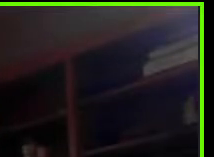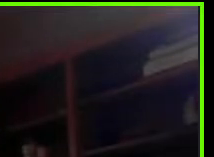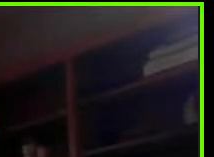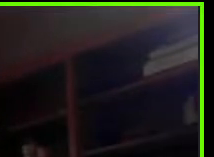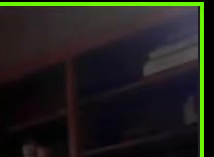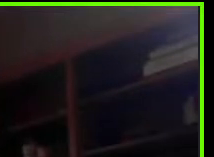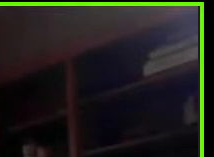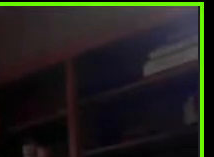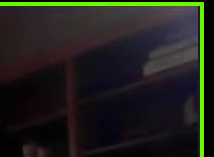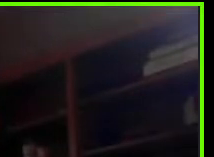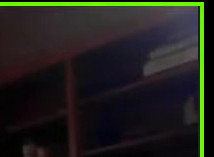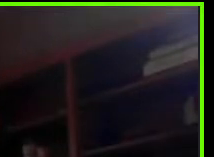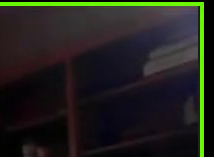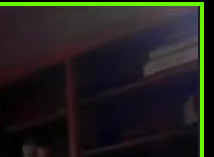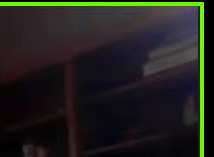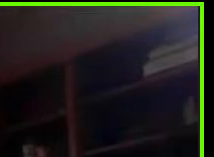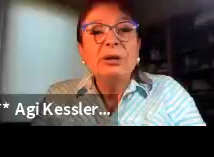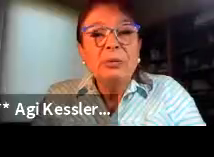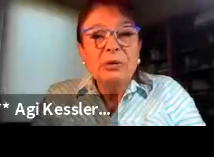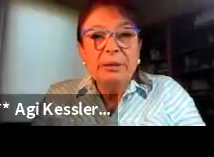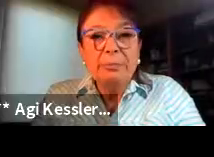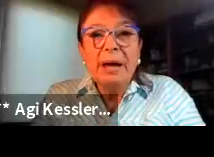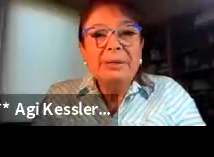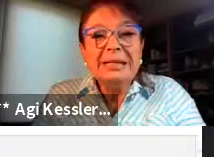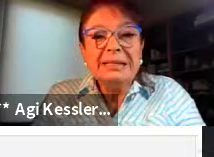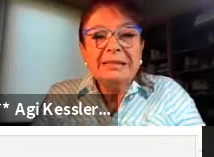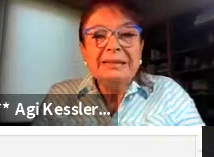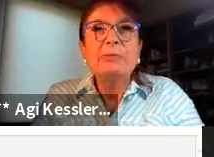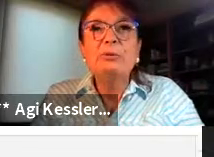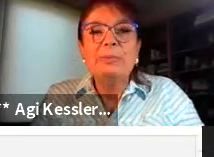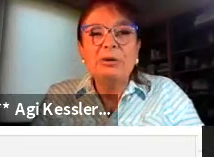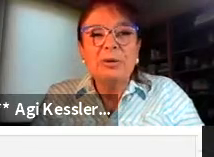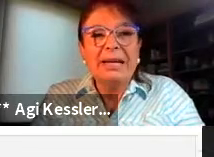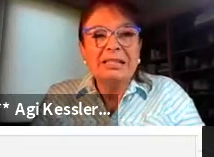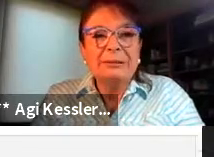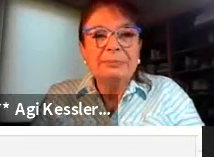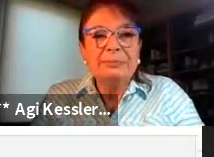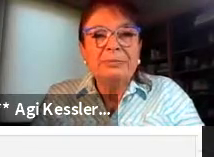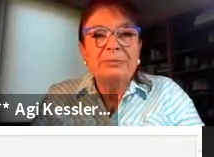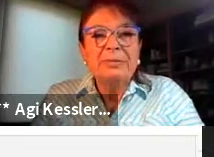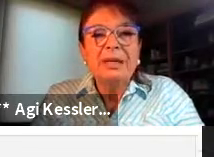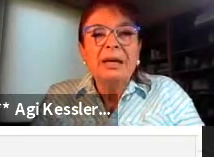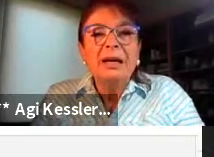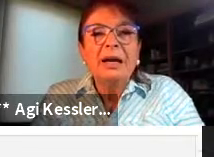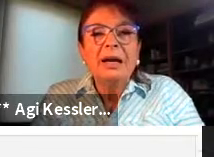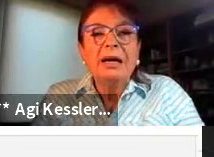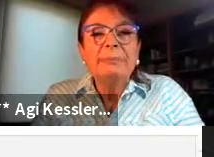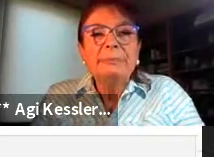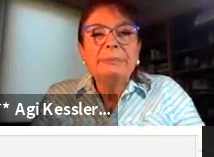matrices and different things that we are sharing with the public, that would be great.